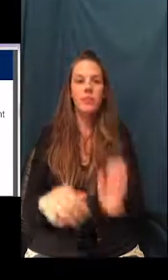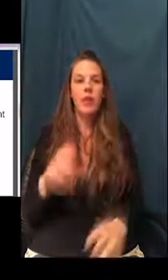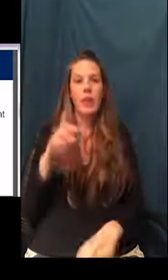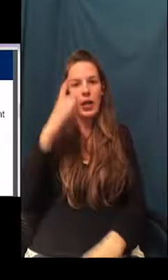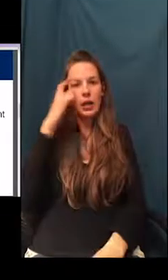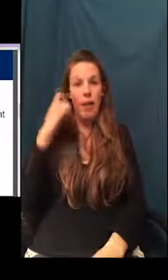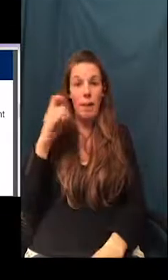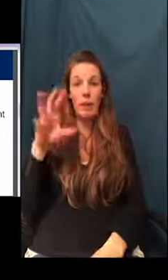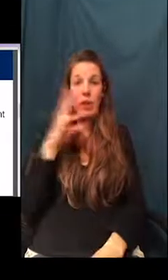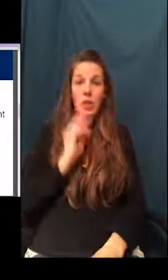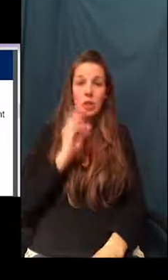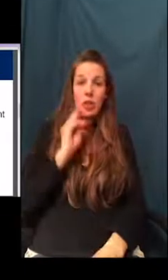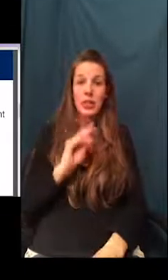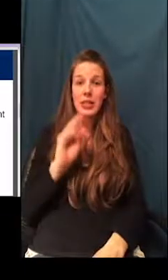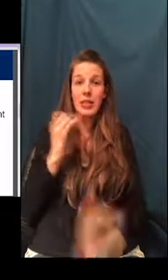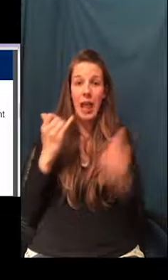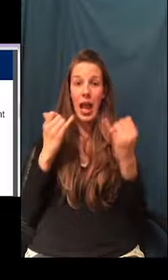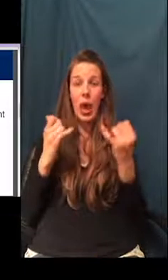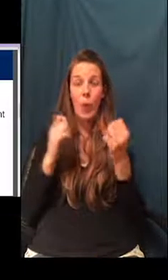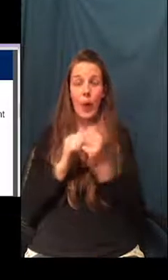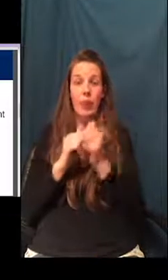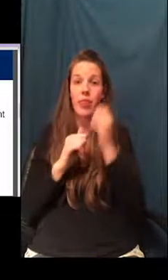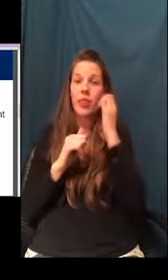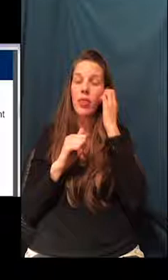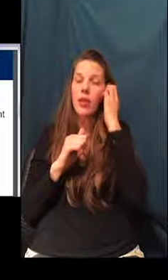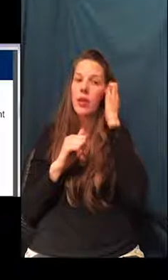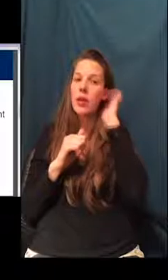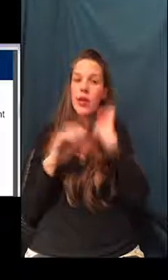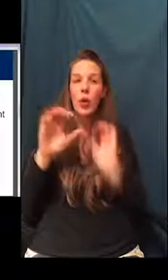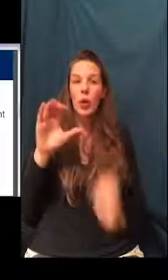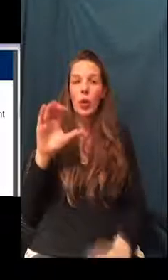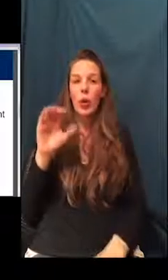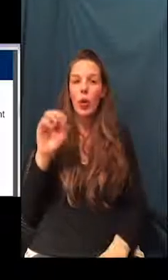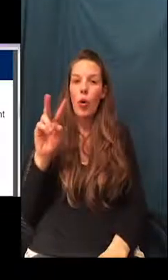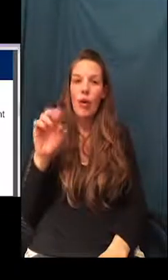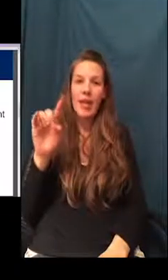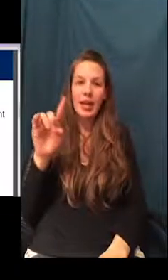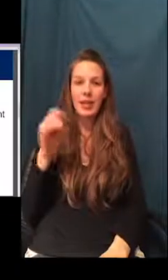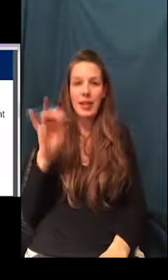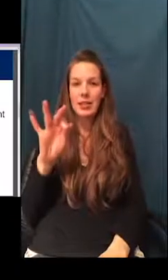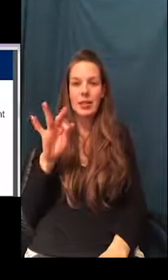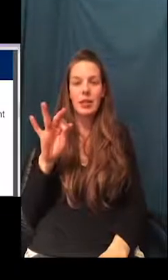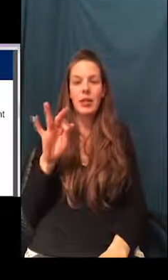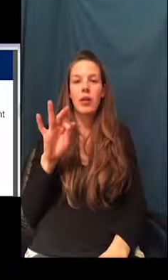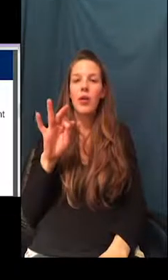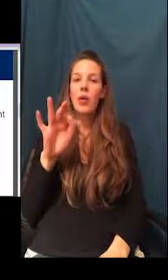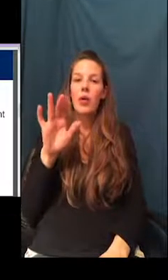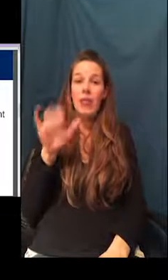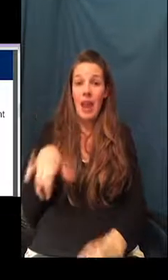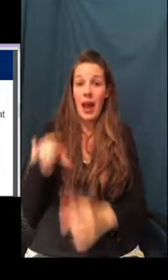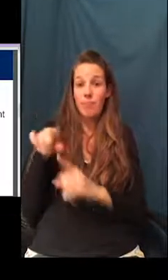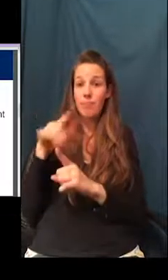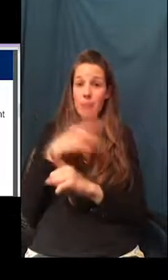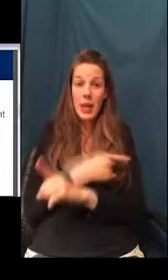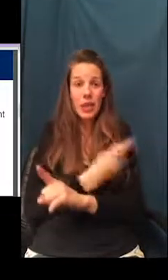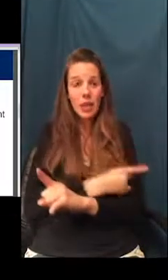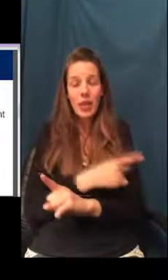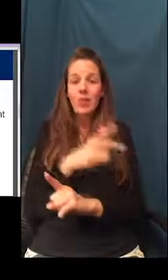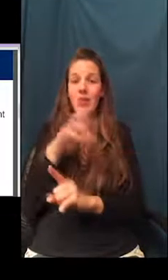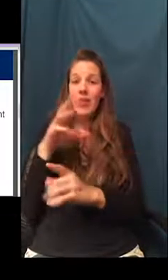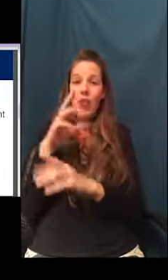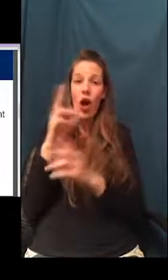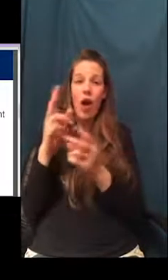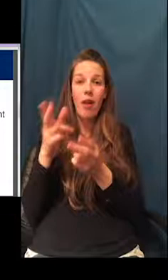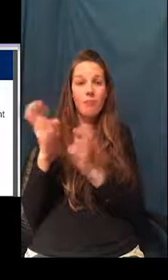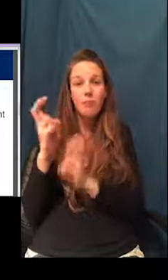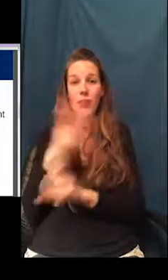the trauma that they're experiencing now with COVID-19, whether it's COVID-19 patients in the hospital,